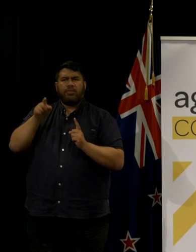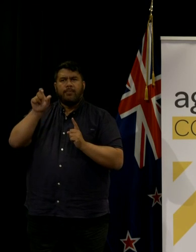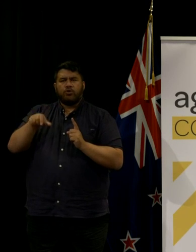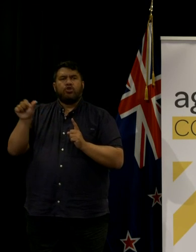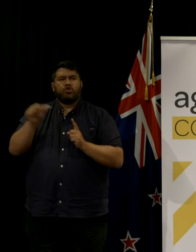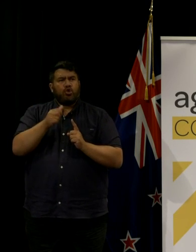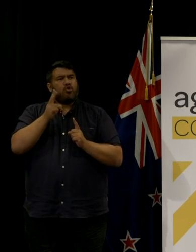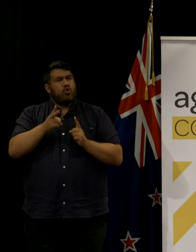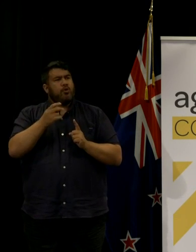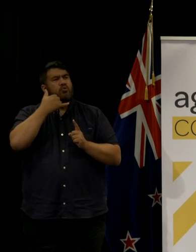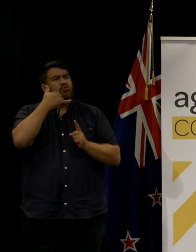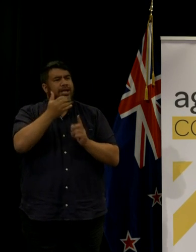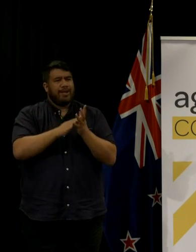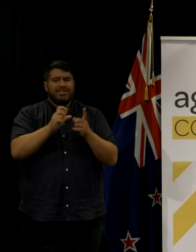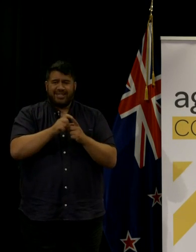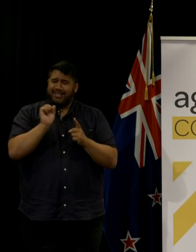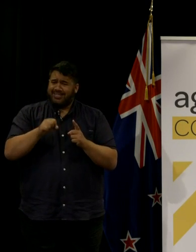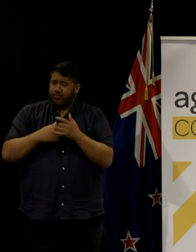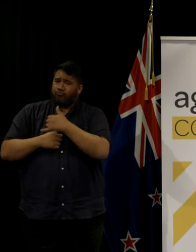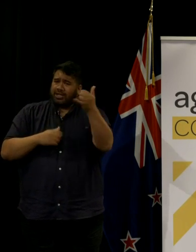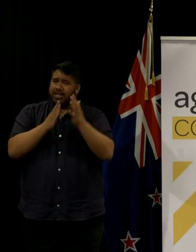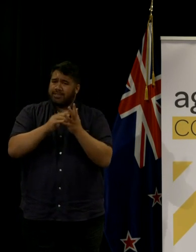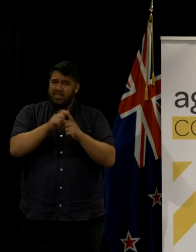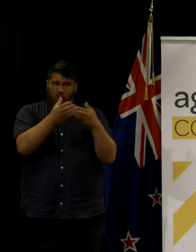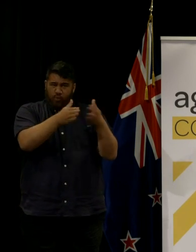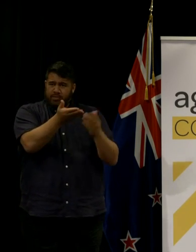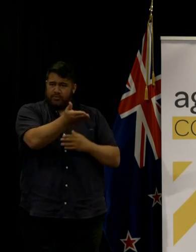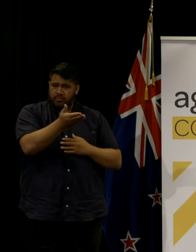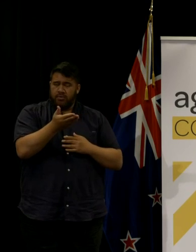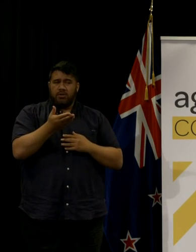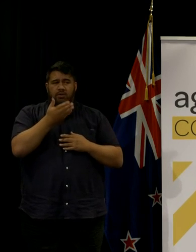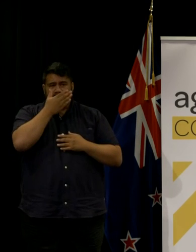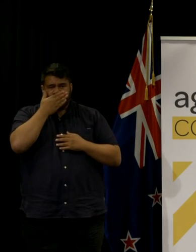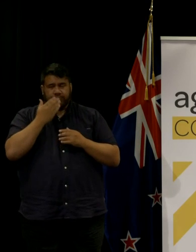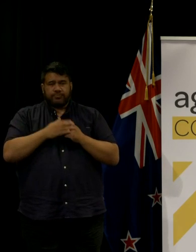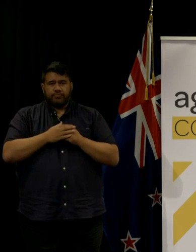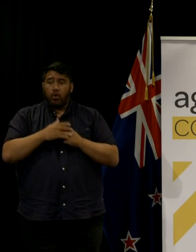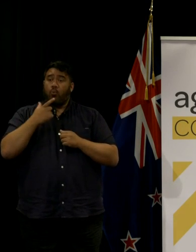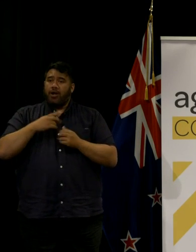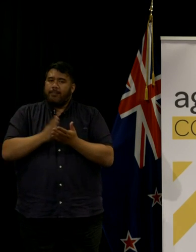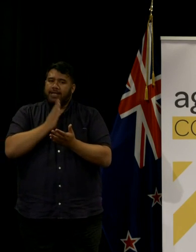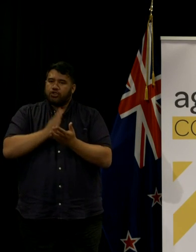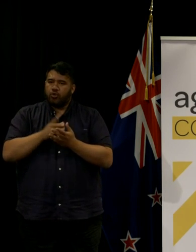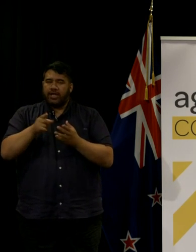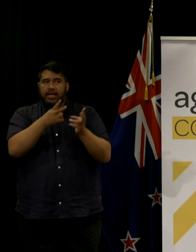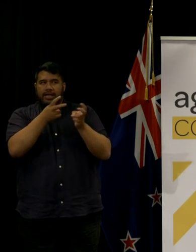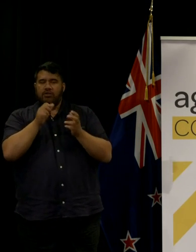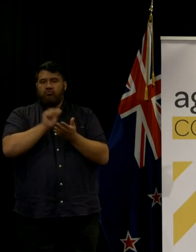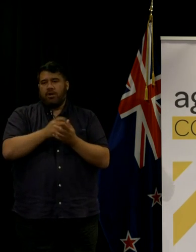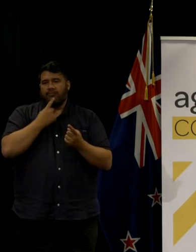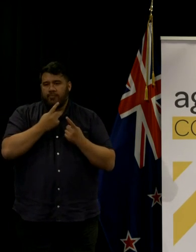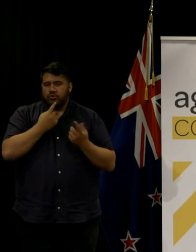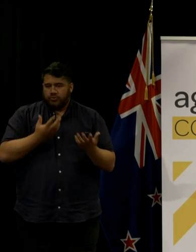as usual. Otherwise there might be the challenge around inconsistency of information or misunderstandings. Could you just